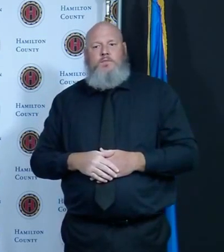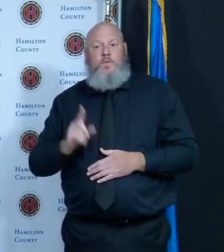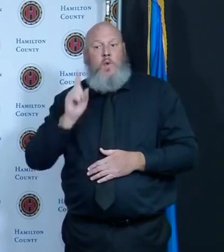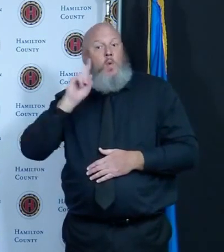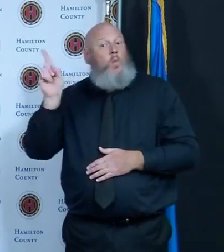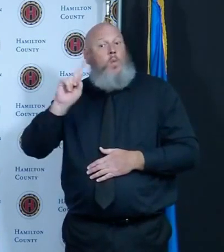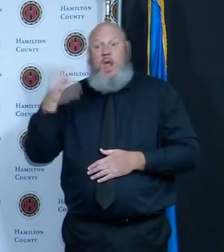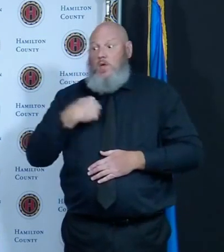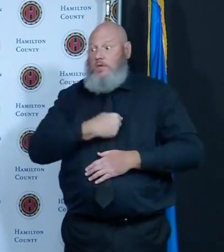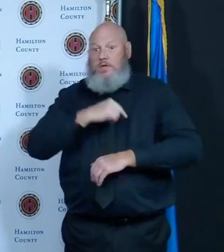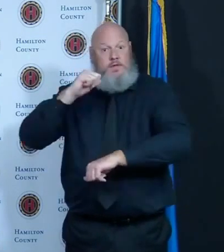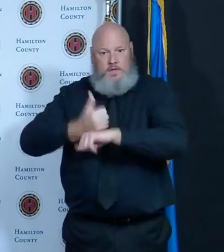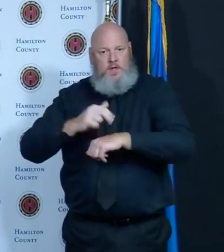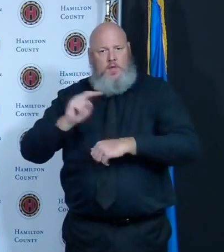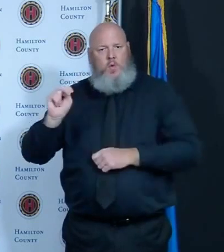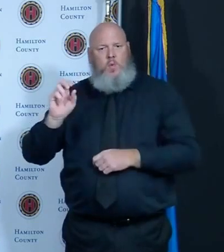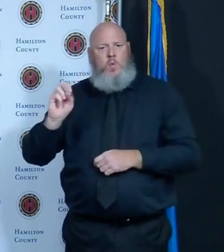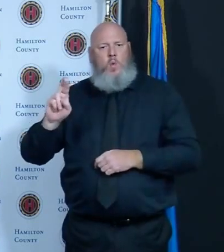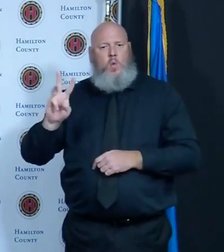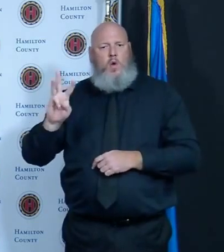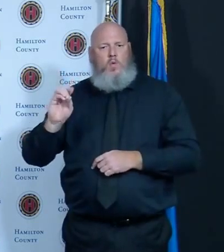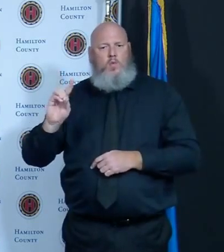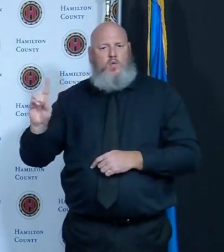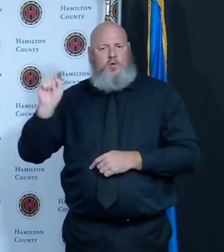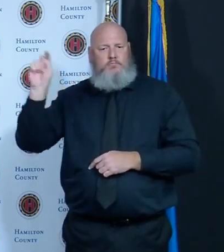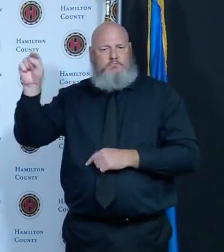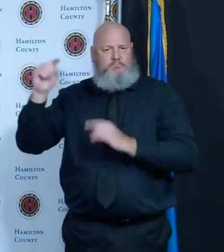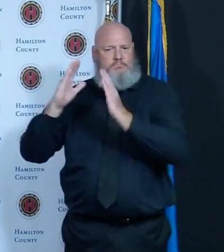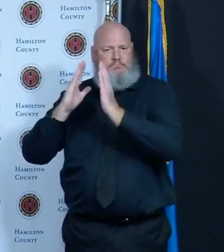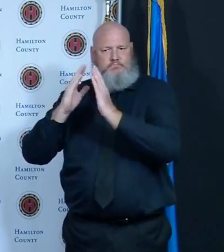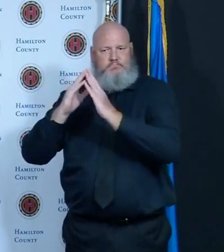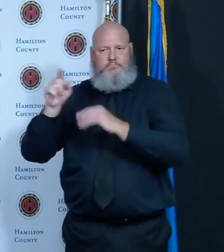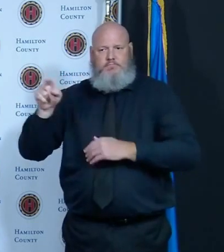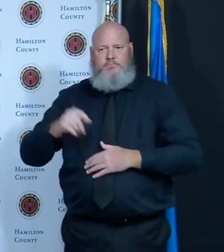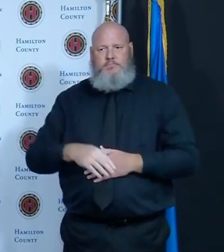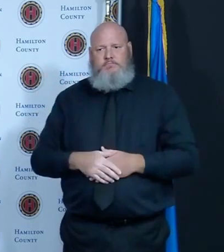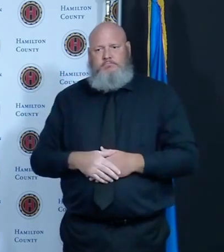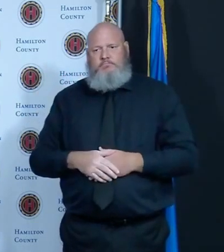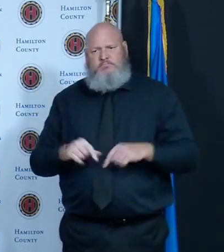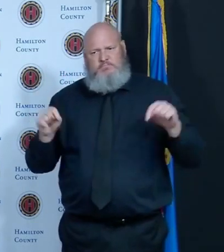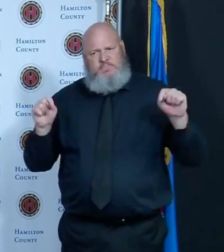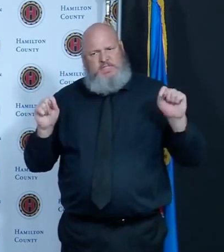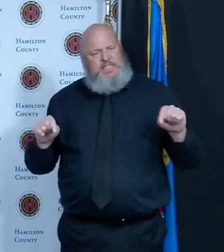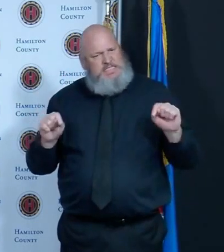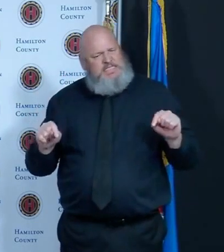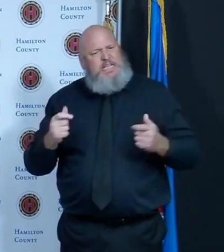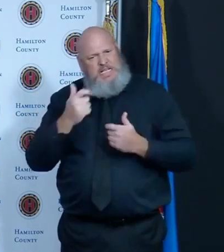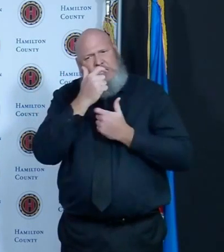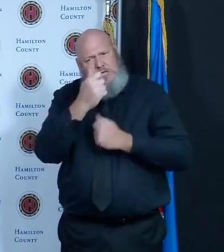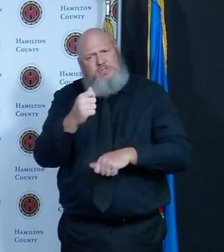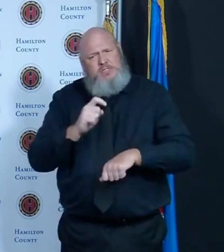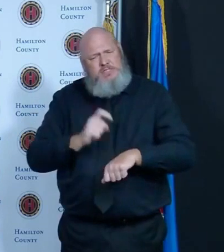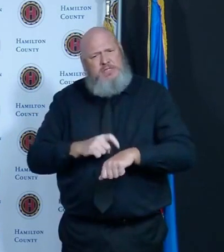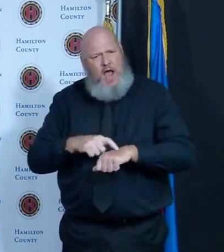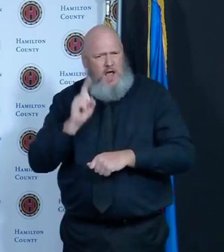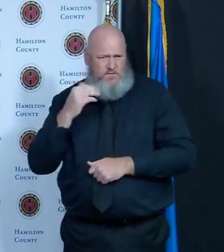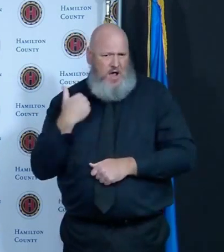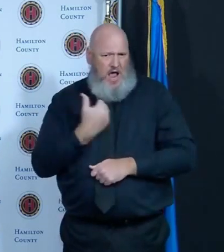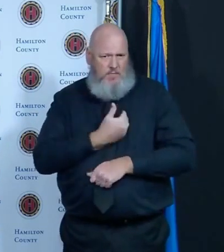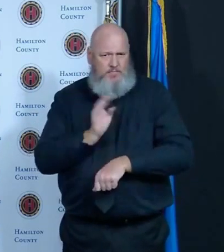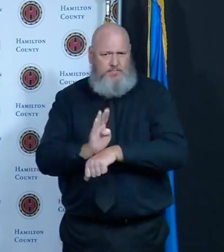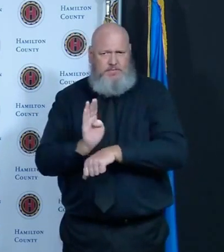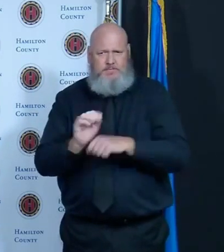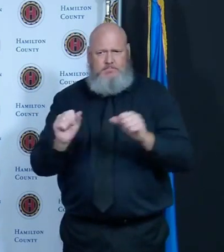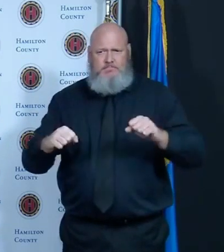times. COVID-19 is affecting all things in our county, and our entrepreneurs, businesses, and communities have been negatively impacted